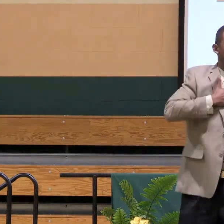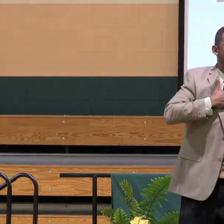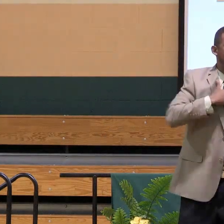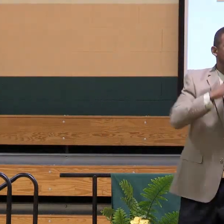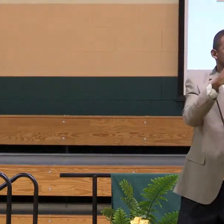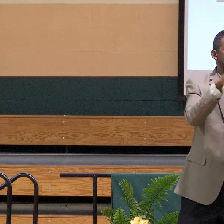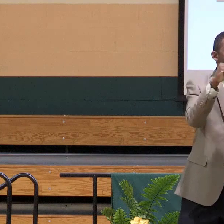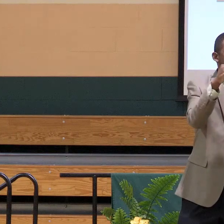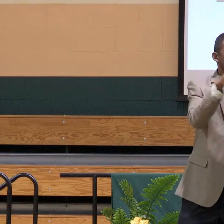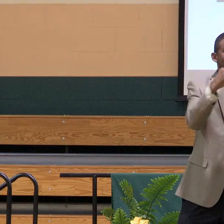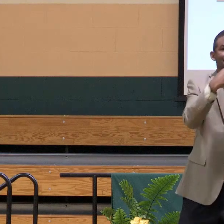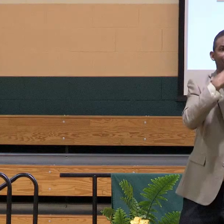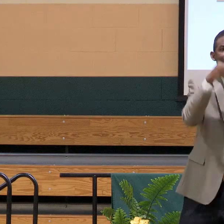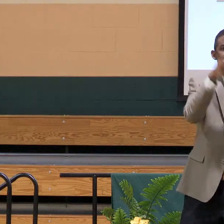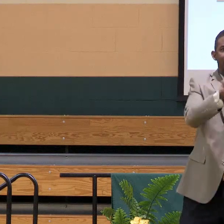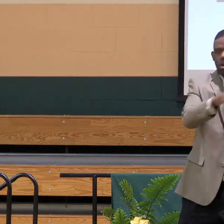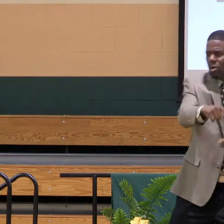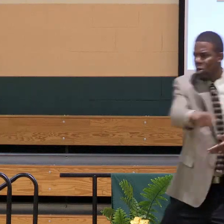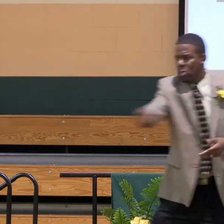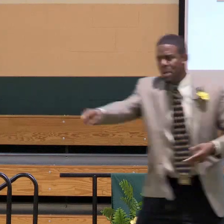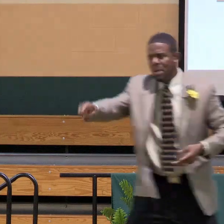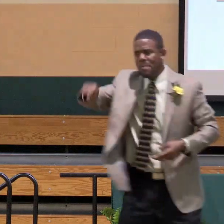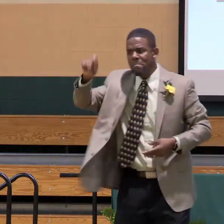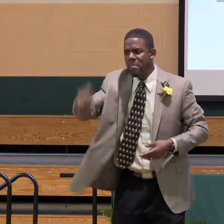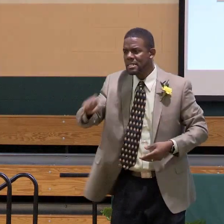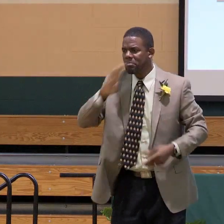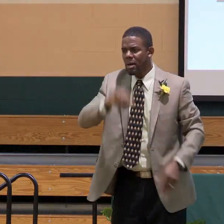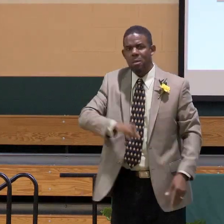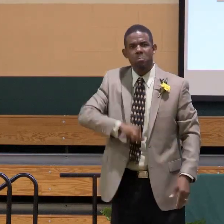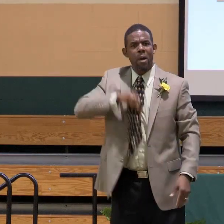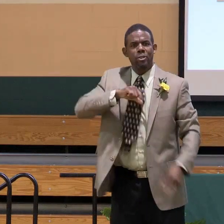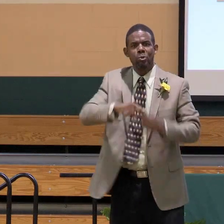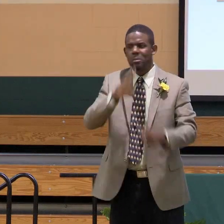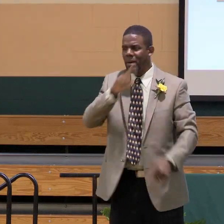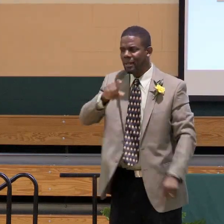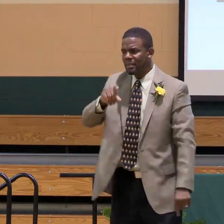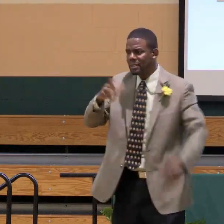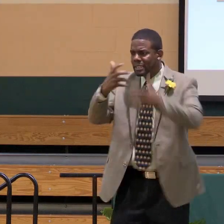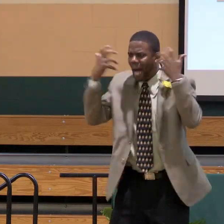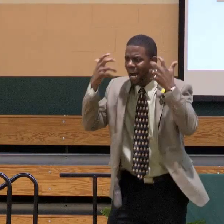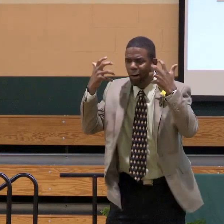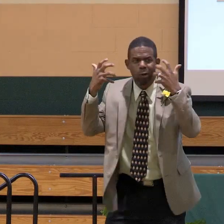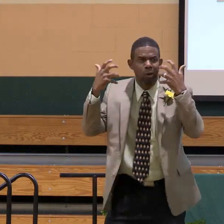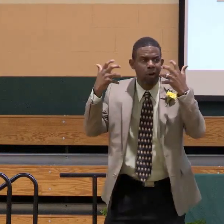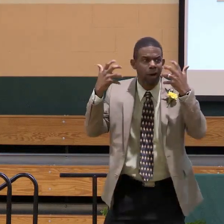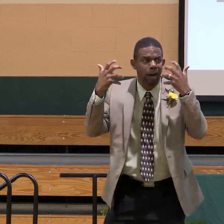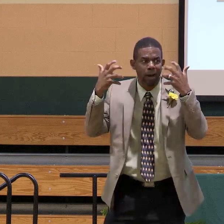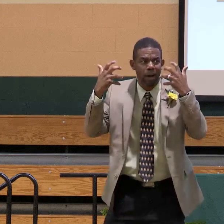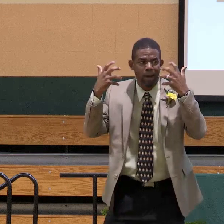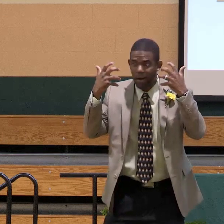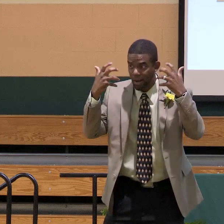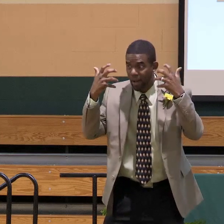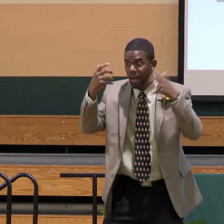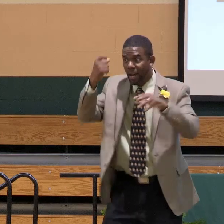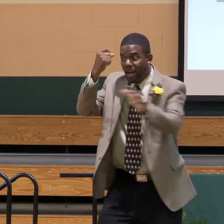You've witnessed my story, right? Saying that you must be proud. You must be tigers. You've seen me say this